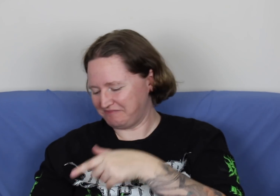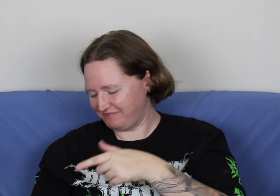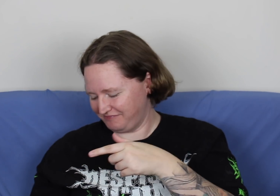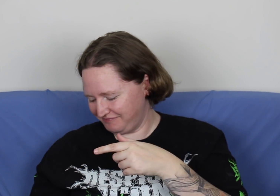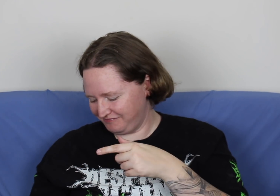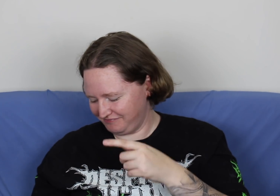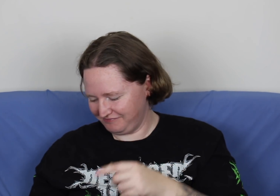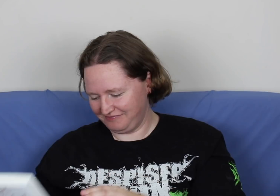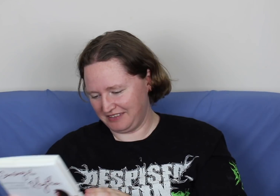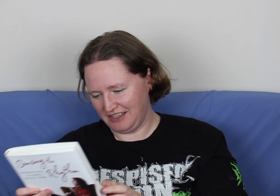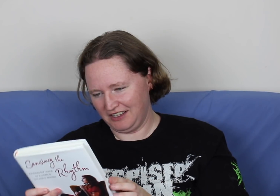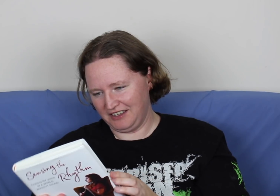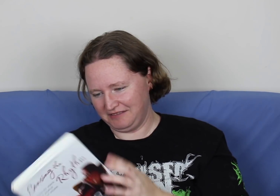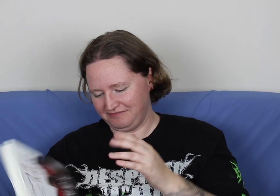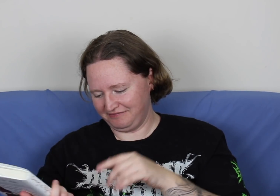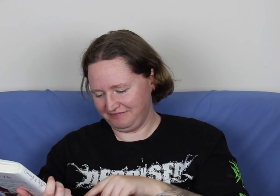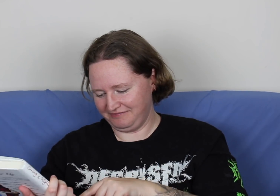or the guy,